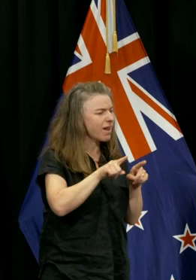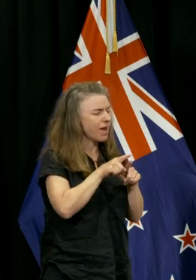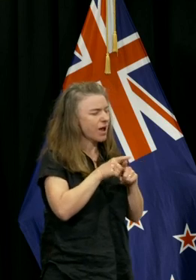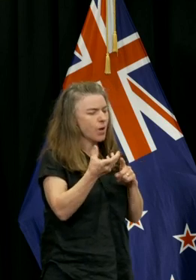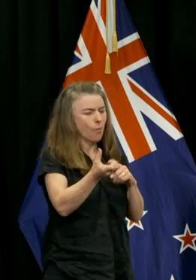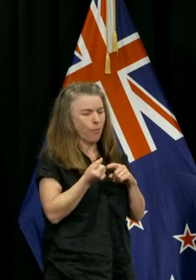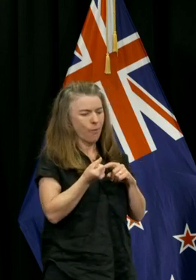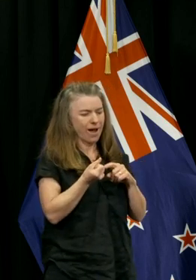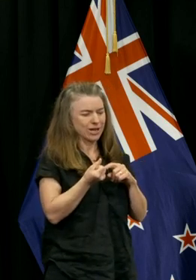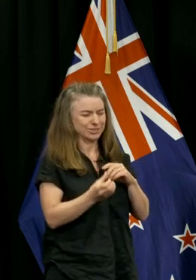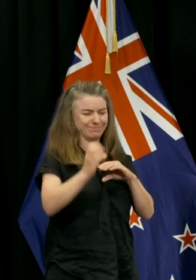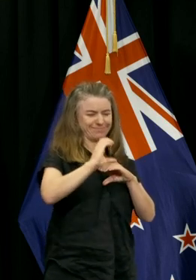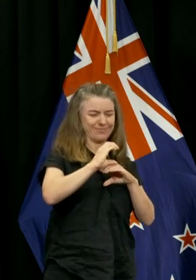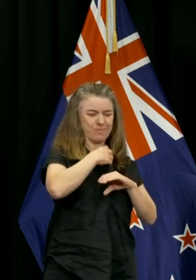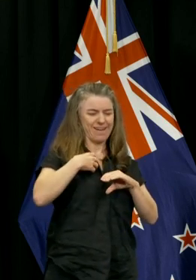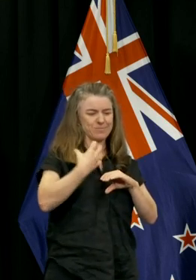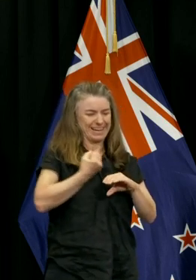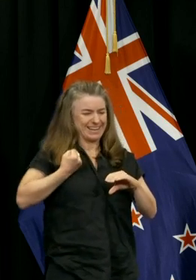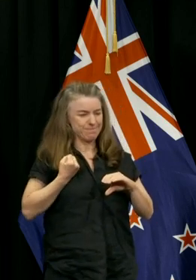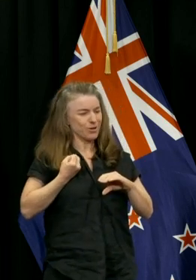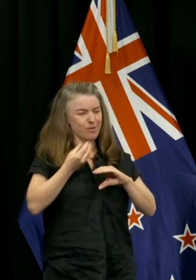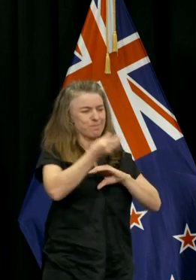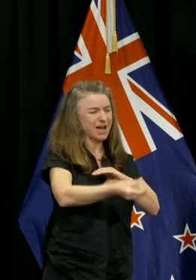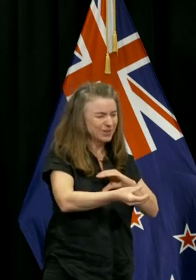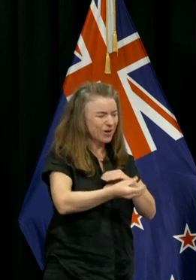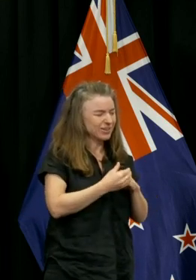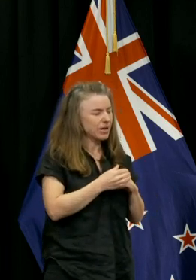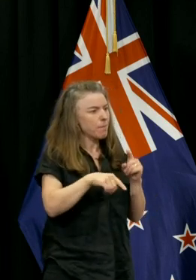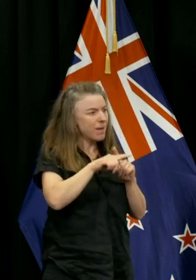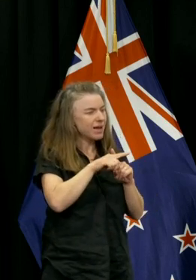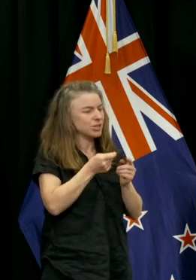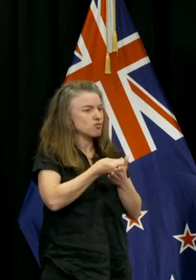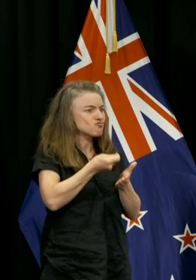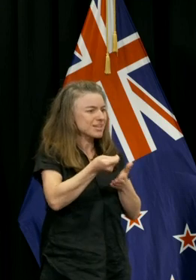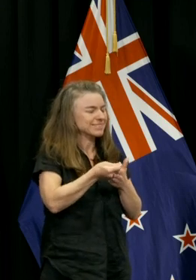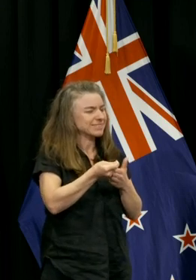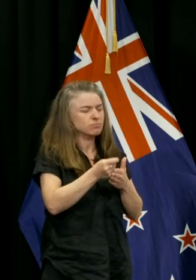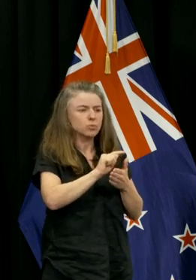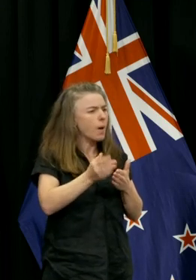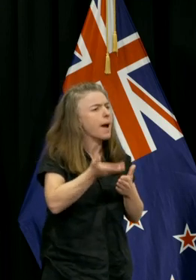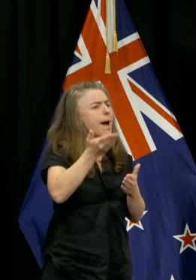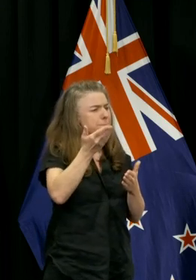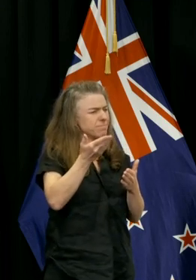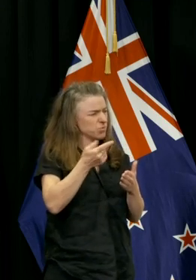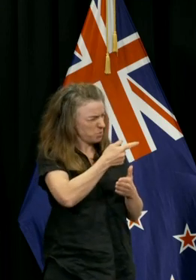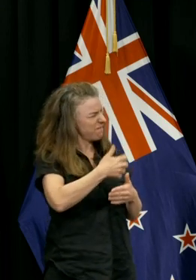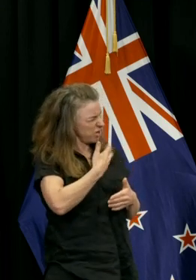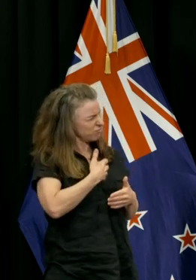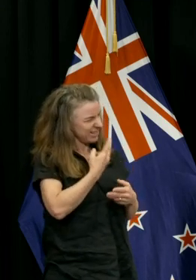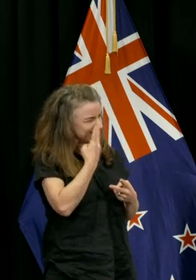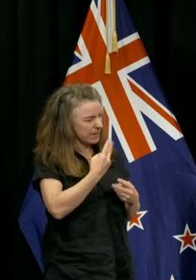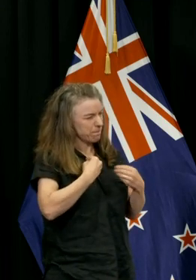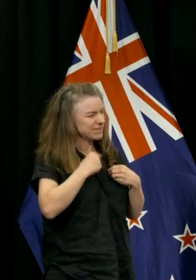flouting the tenancy protections, how frustrating is that when you're telling people to be out there and be kind and be strong? Oh, look, it is